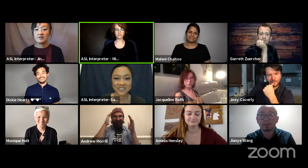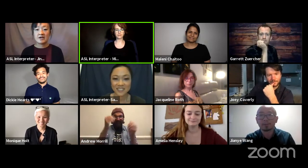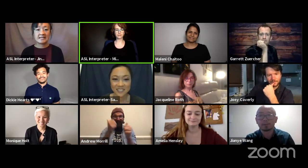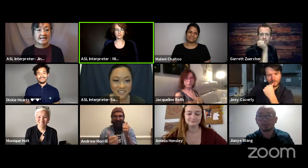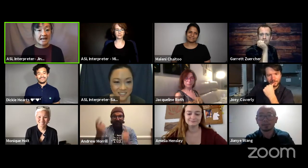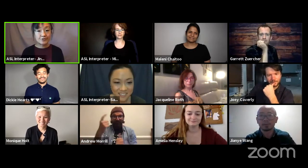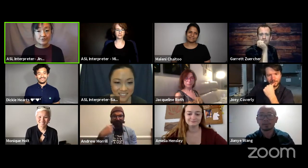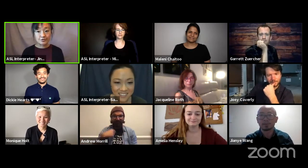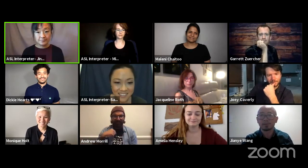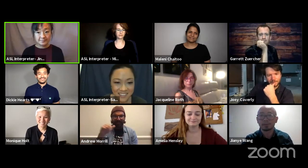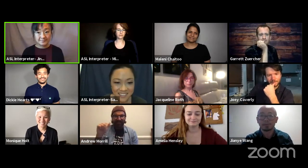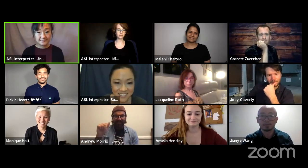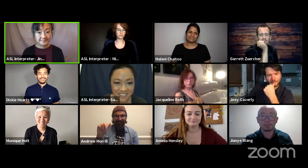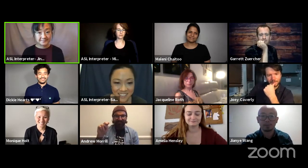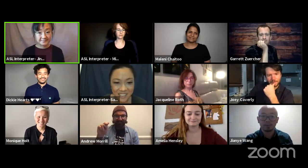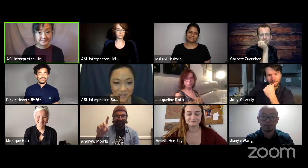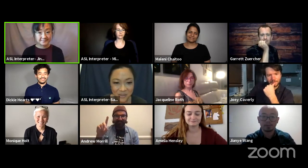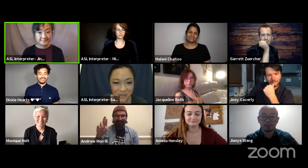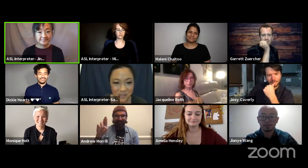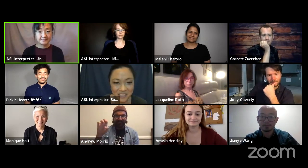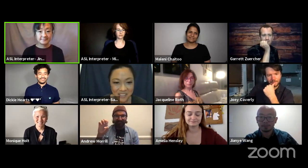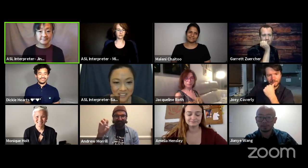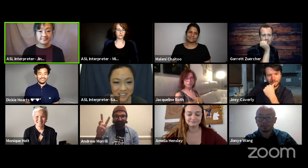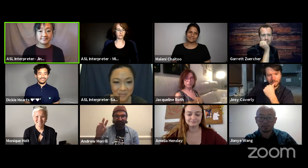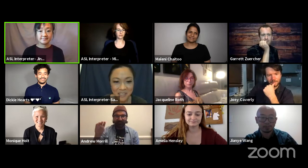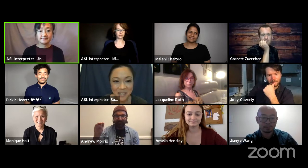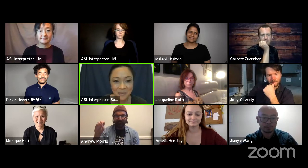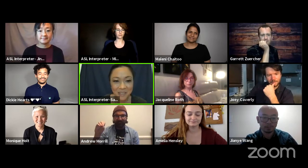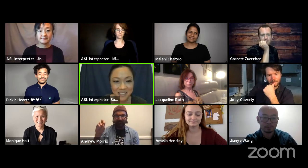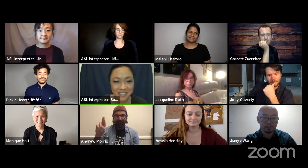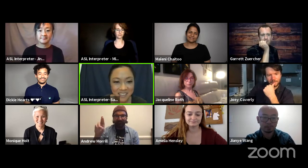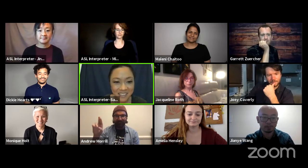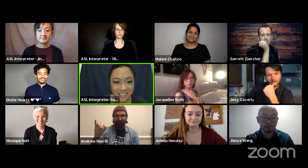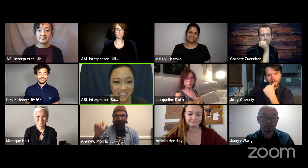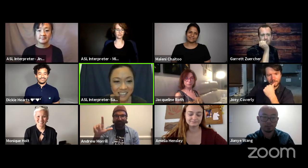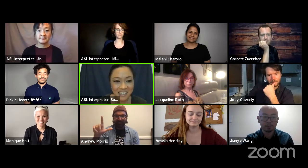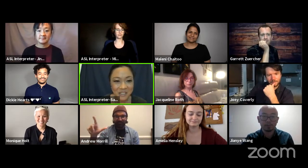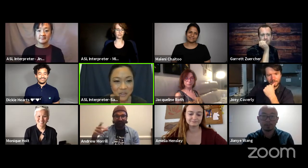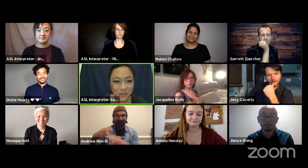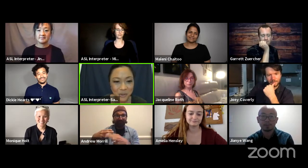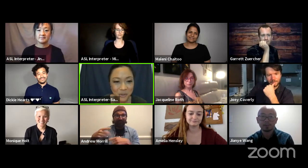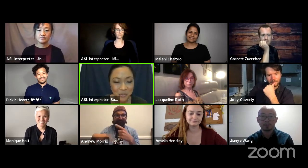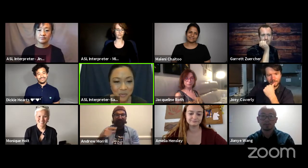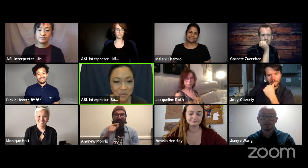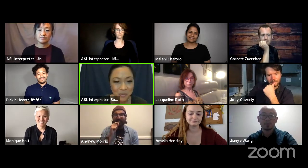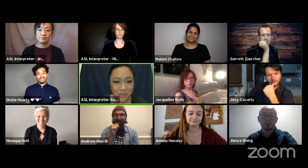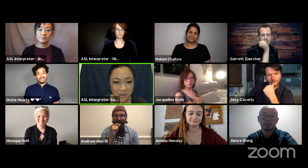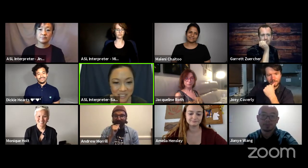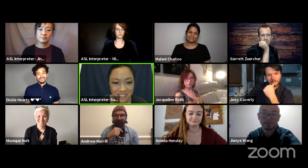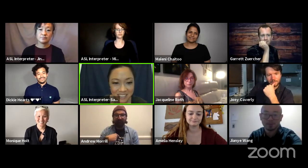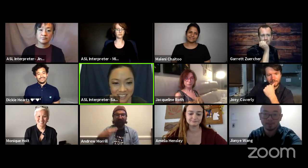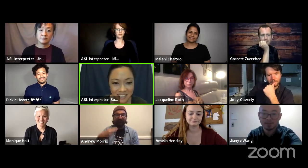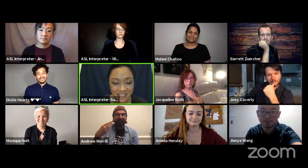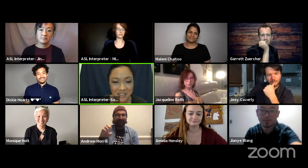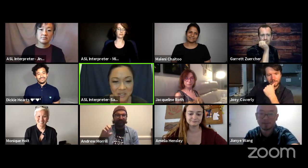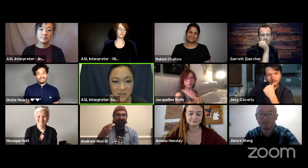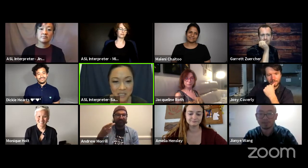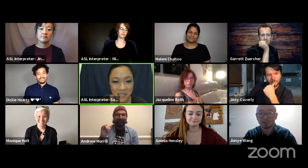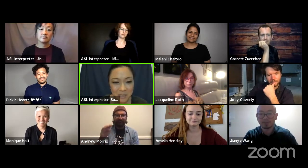Great, and Andrew. Hello, everyone. My name is Andrew Morrill, and this is my name